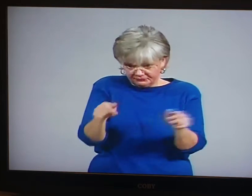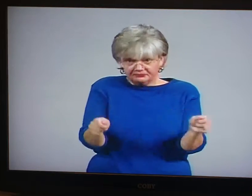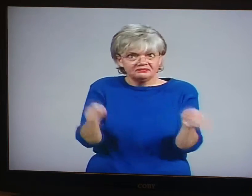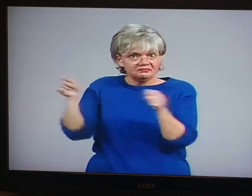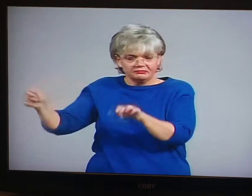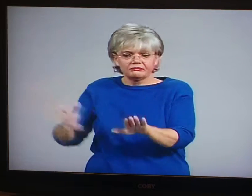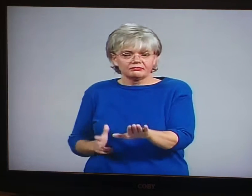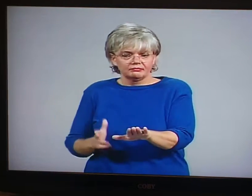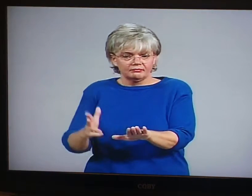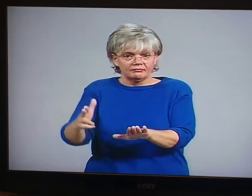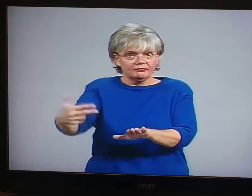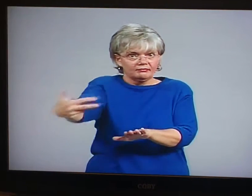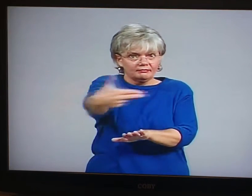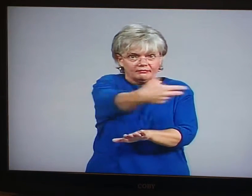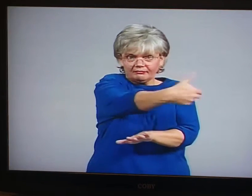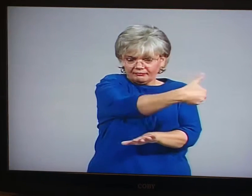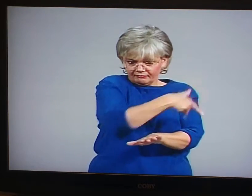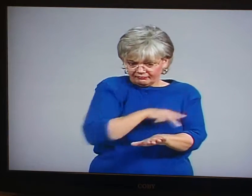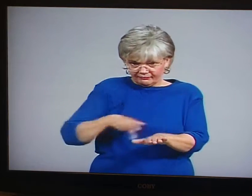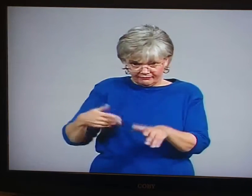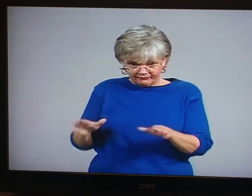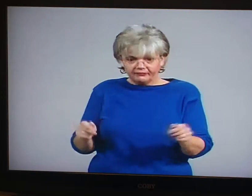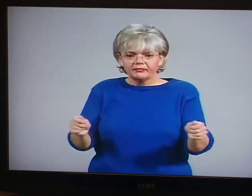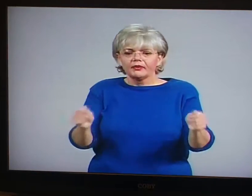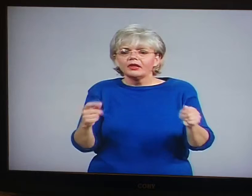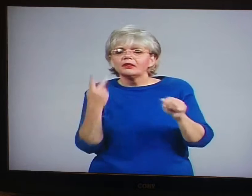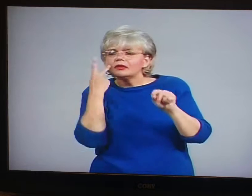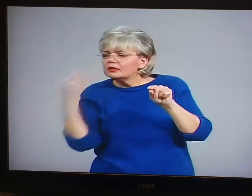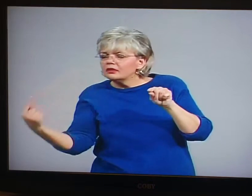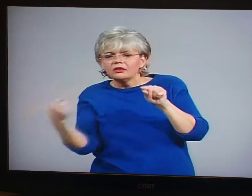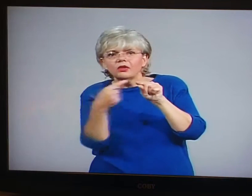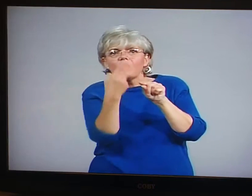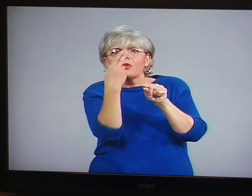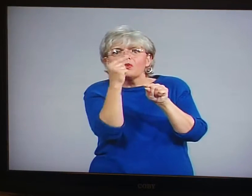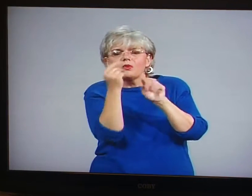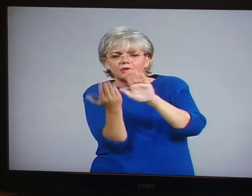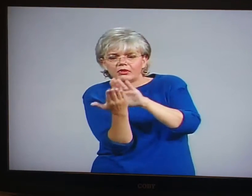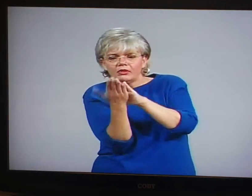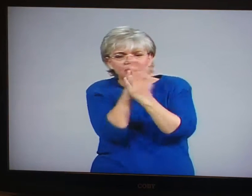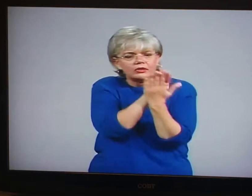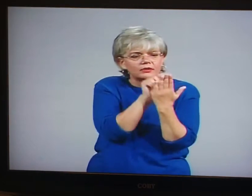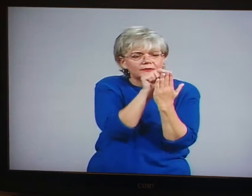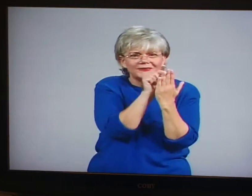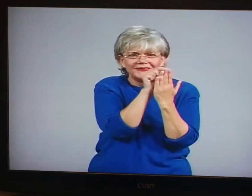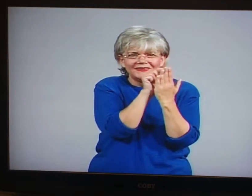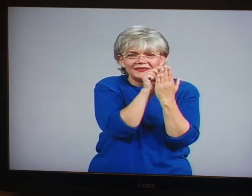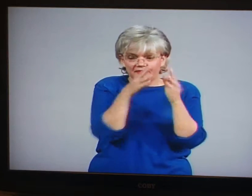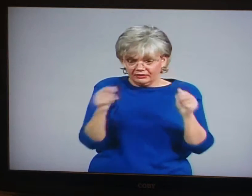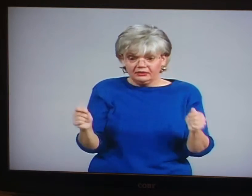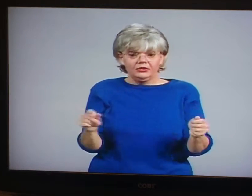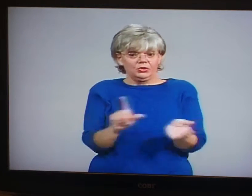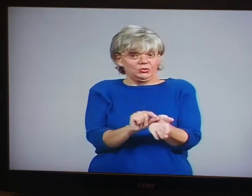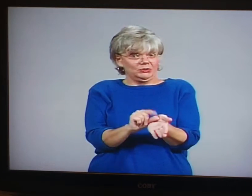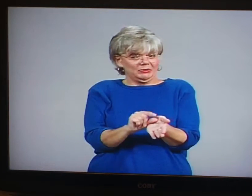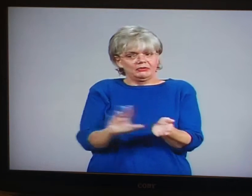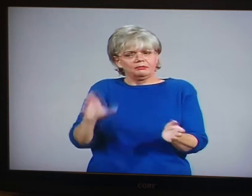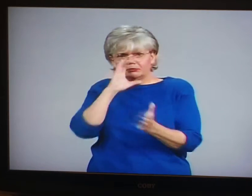it and after you're done tracing it move the picture aside and you cut around it and then you see where the hole is and you trace that hole